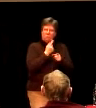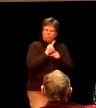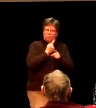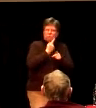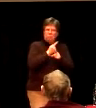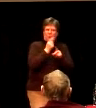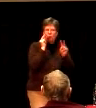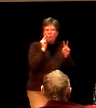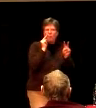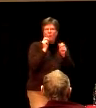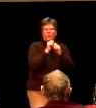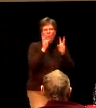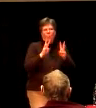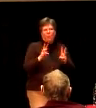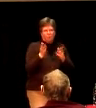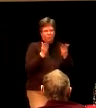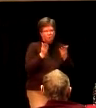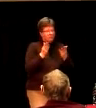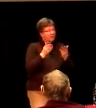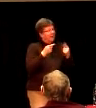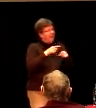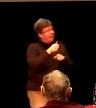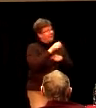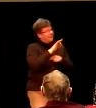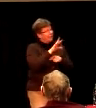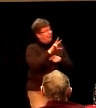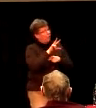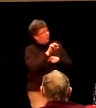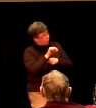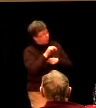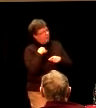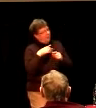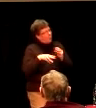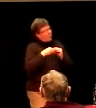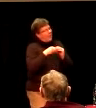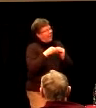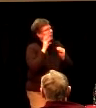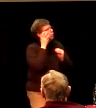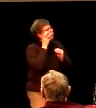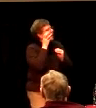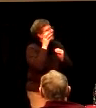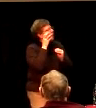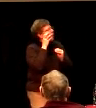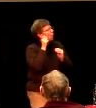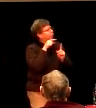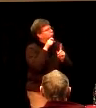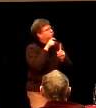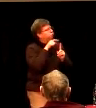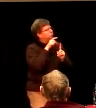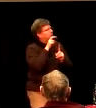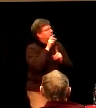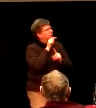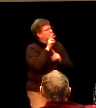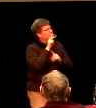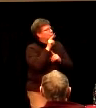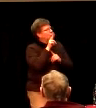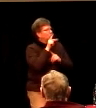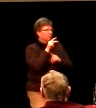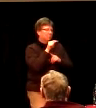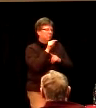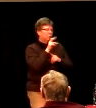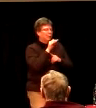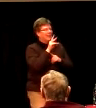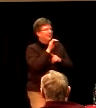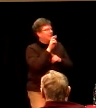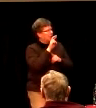observations with the Weather Service. In the 1930s, we added a little radio transmitter. And so even if we don't get the instrument